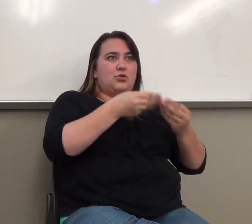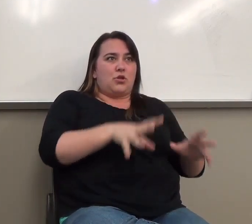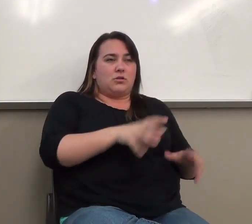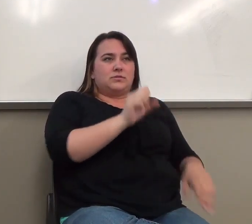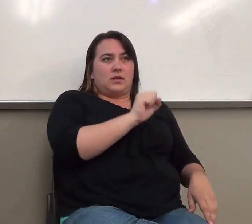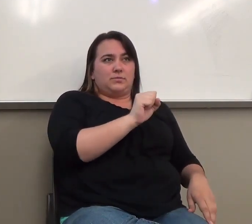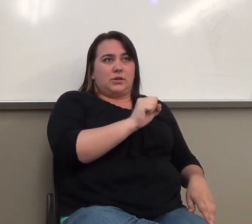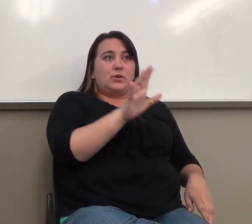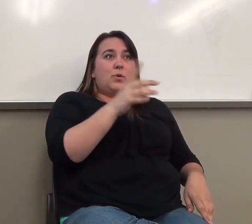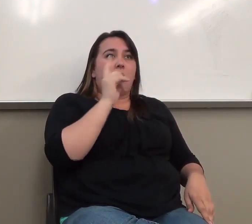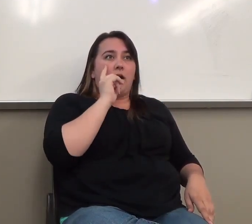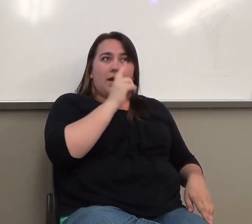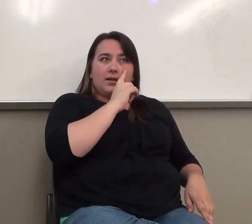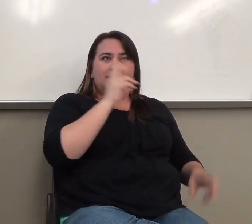subject is this,